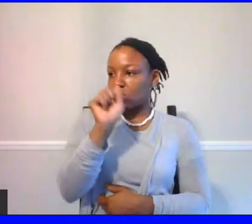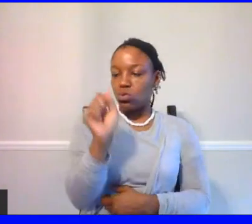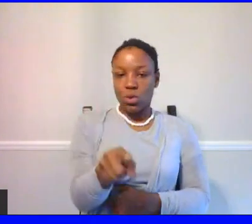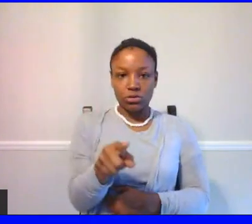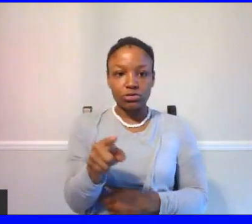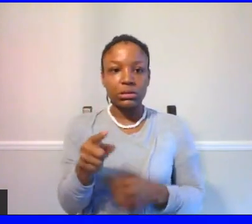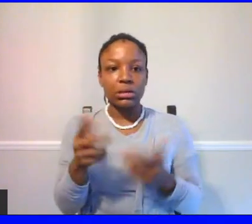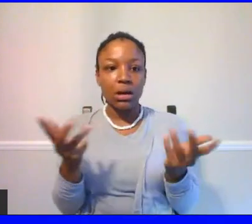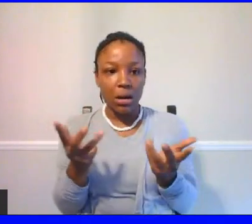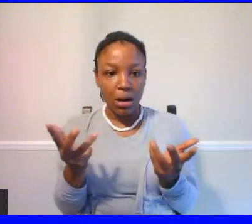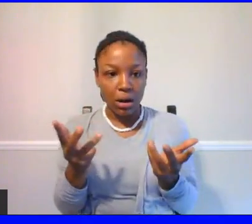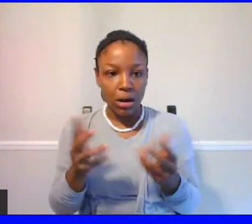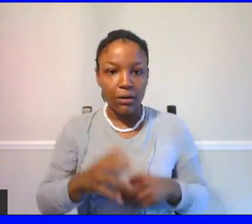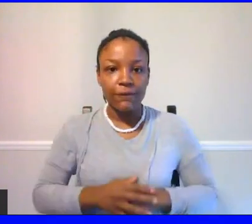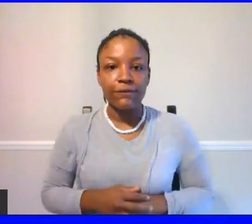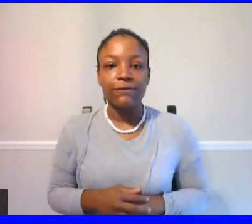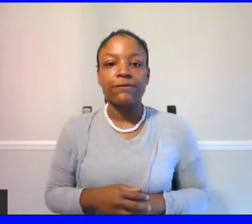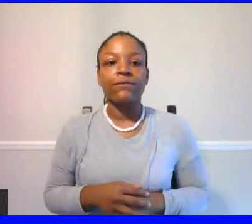of